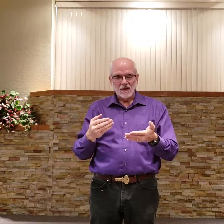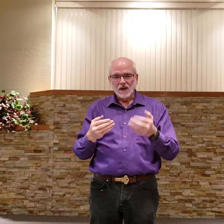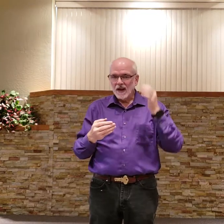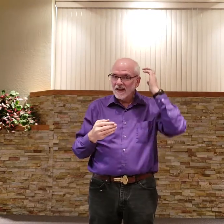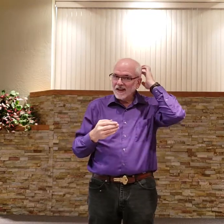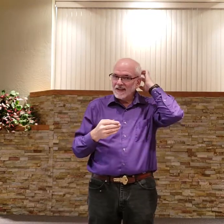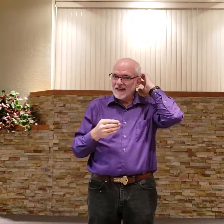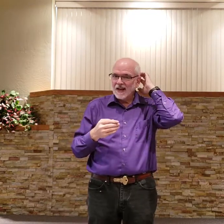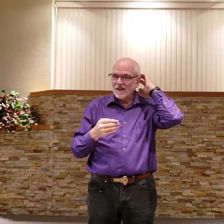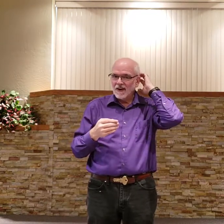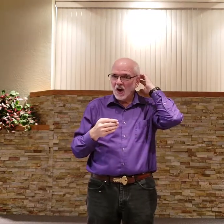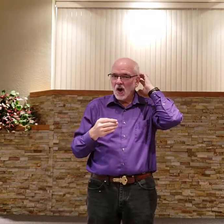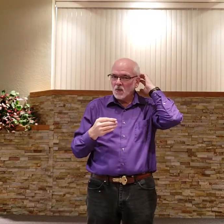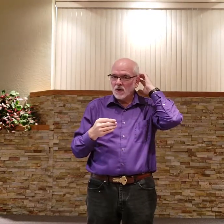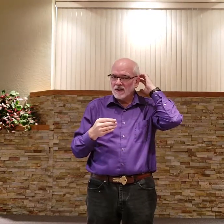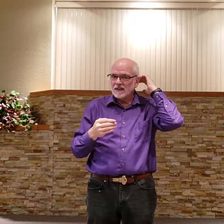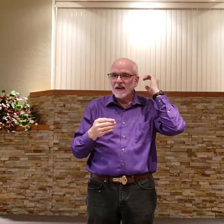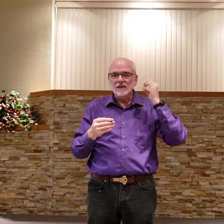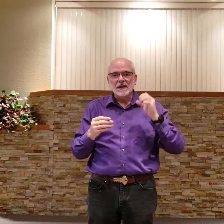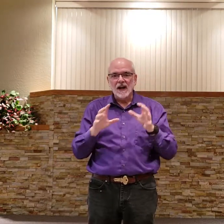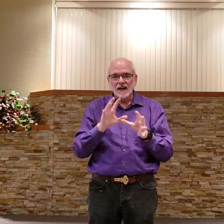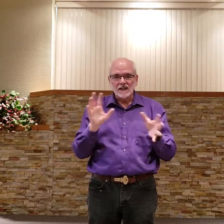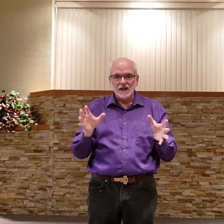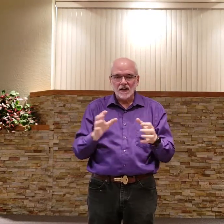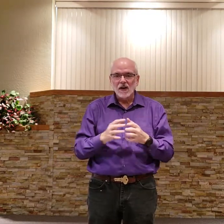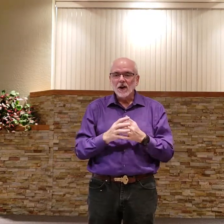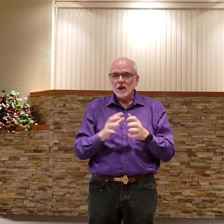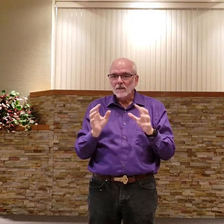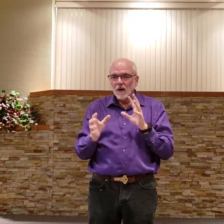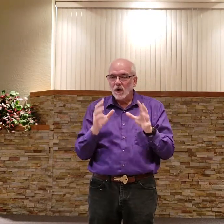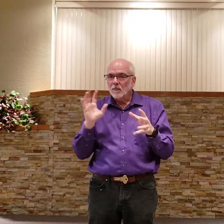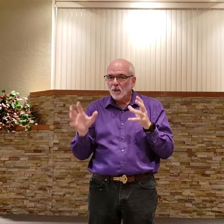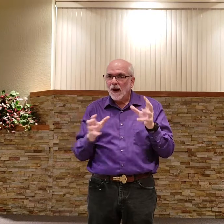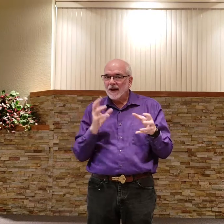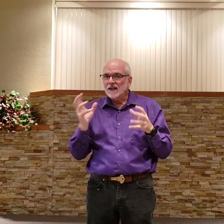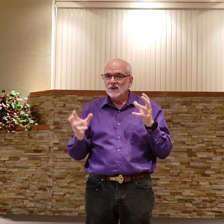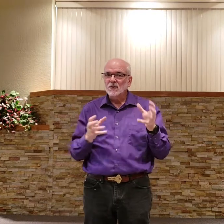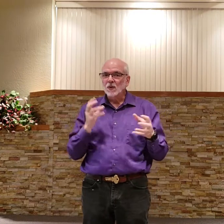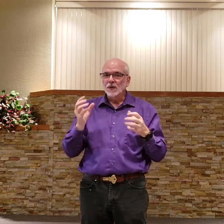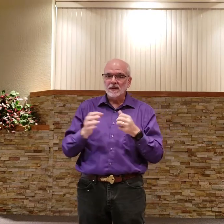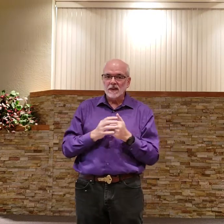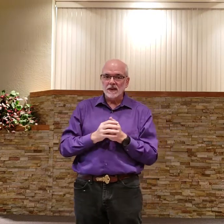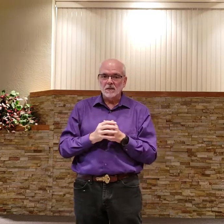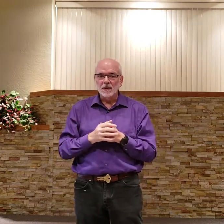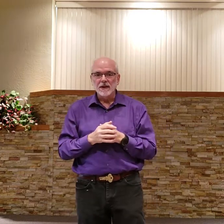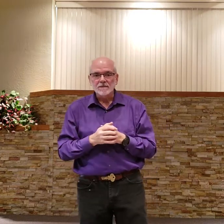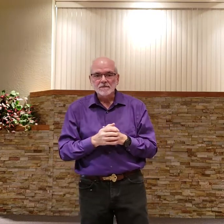Okay, this is kind of an awkward set of signs here. You may want to practice through this a little bit.